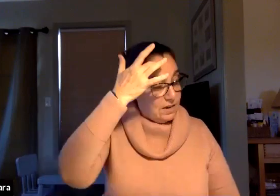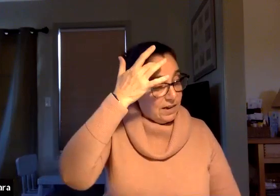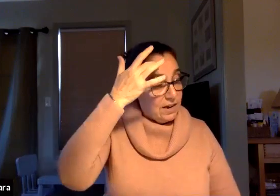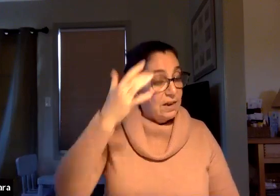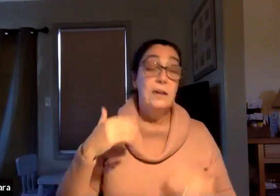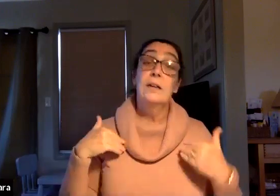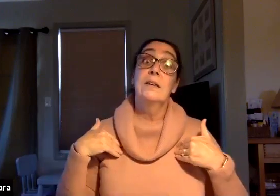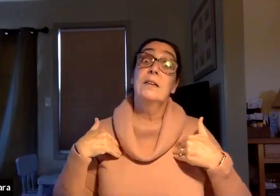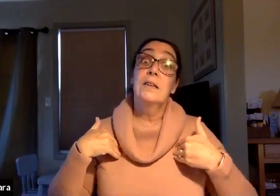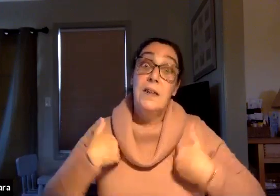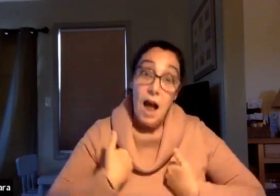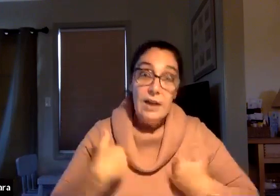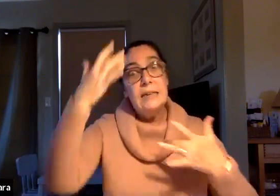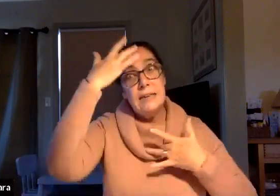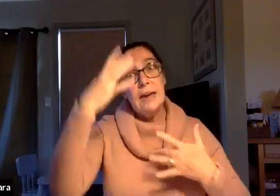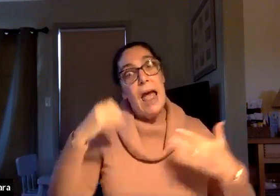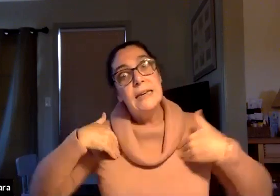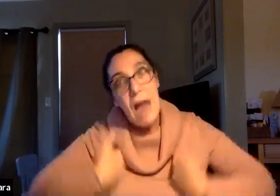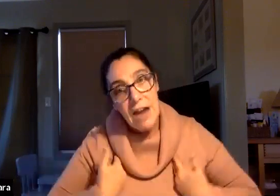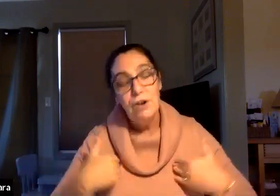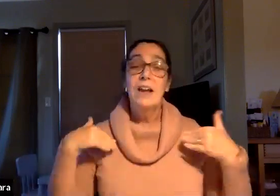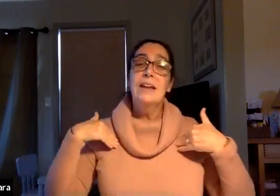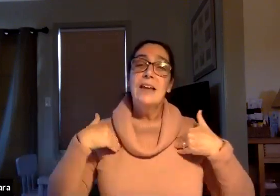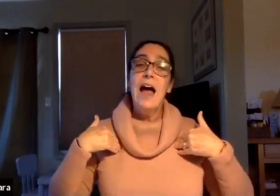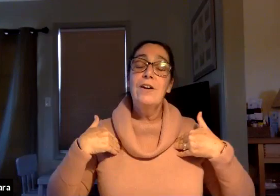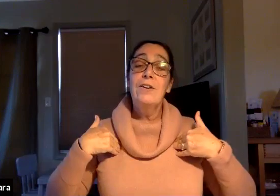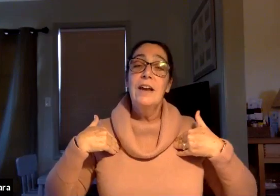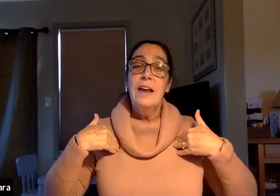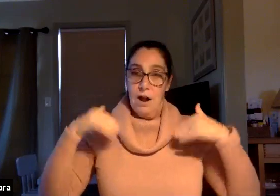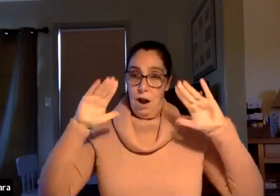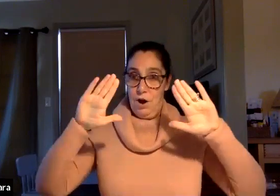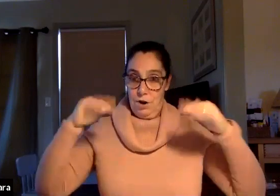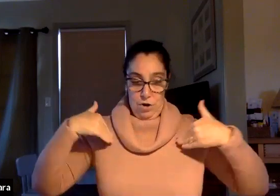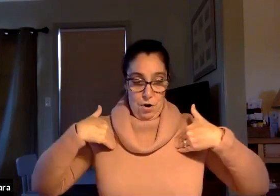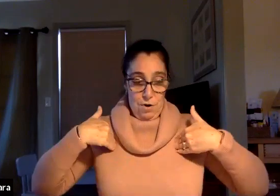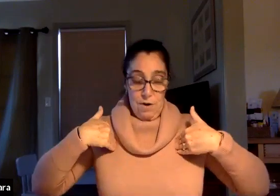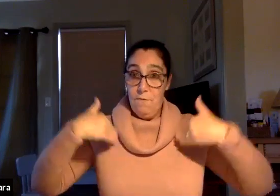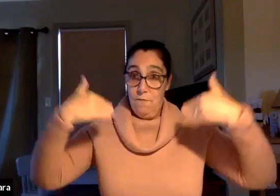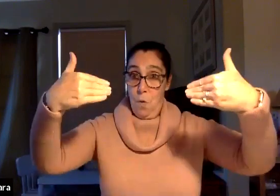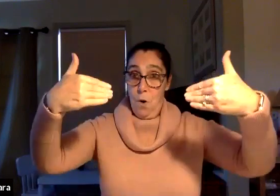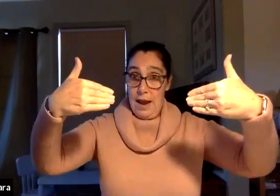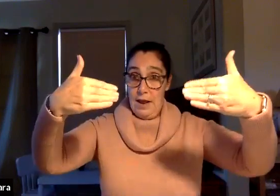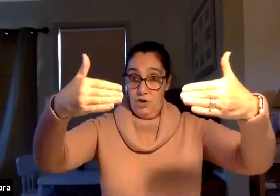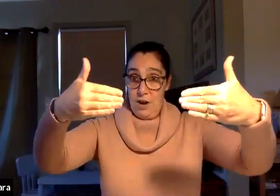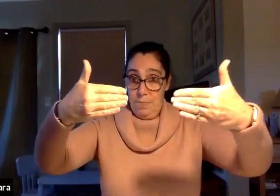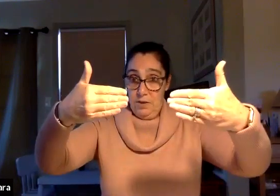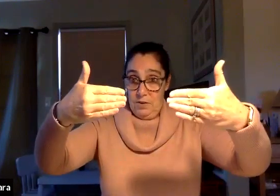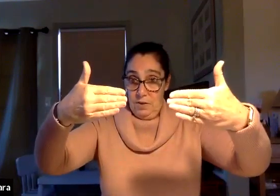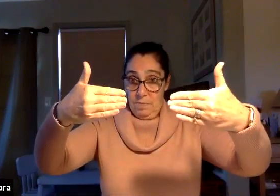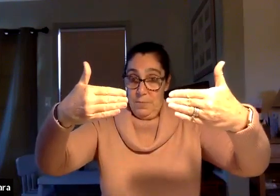Sick. Sick and tired. Tired are your 4 hand shape, this